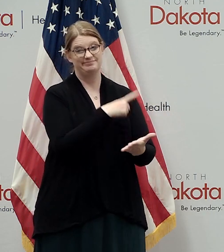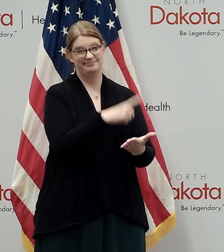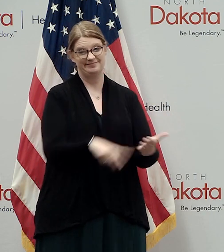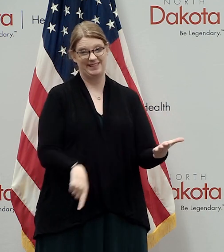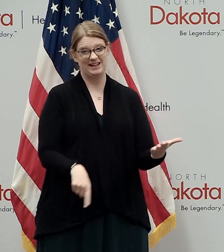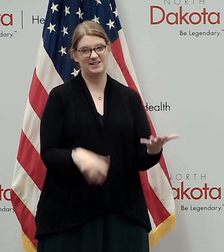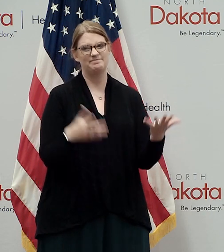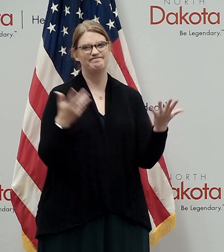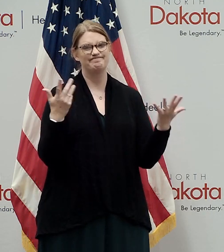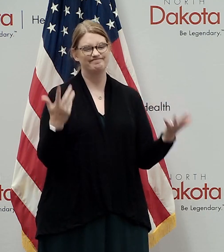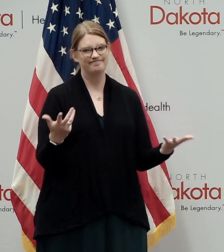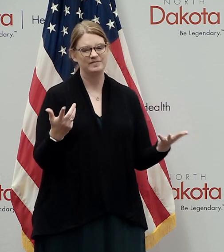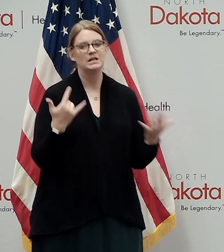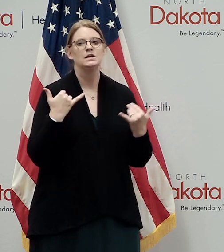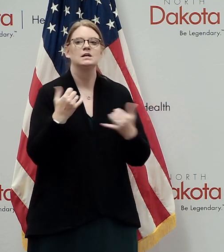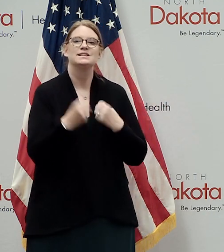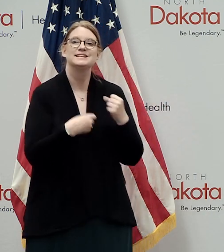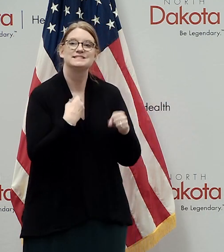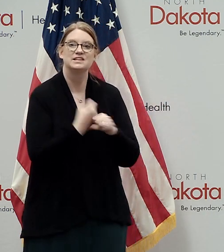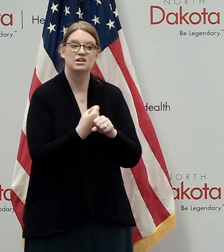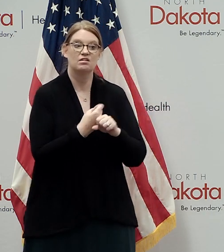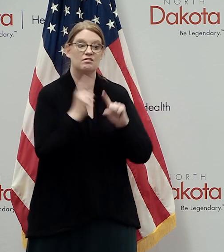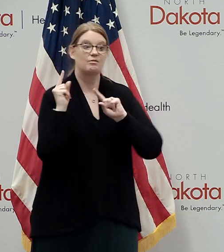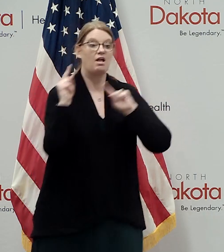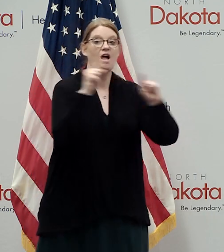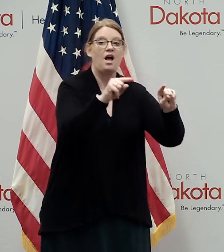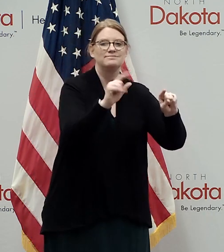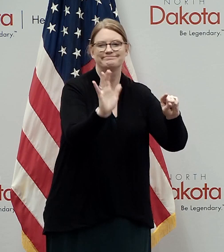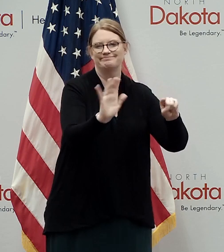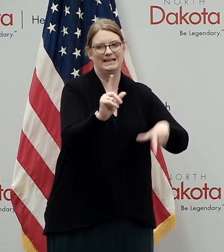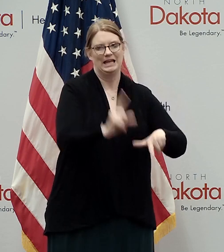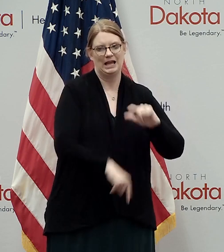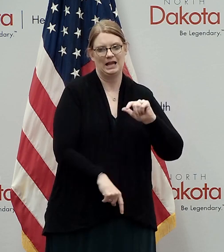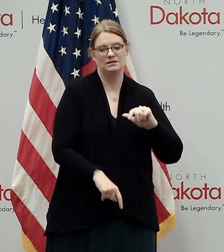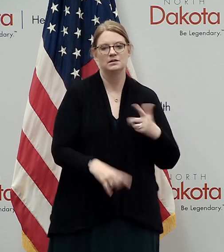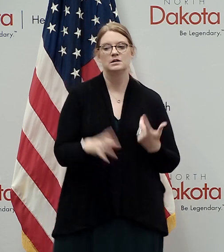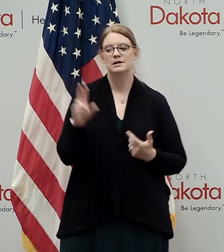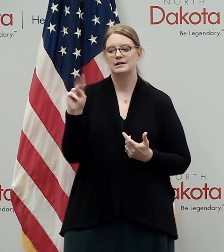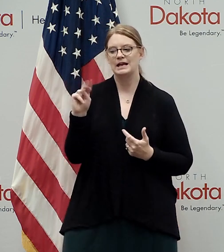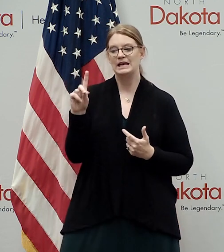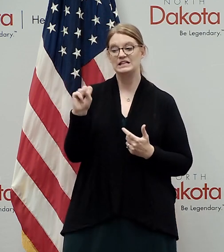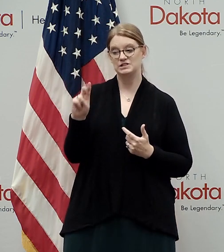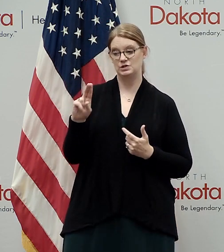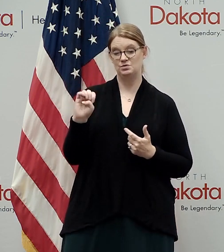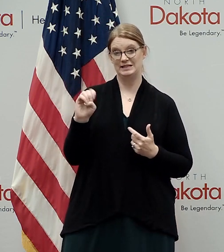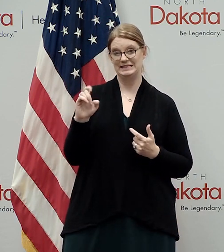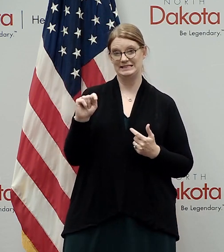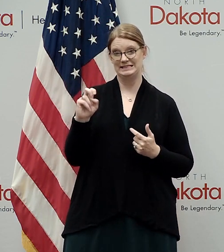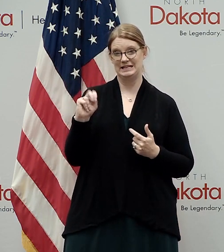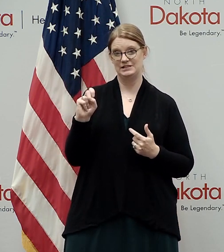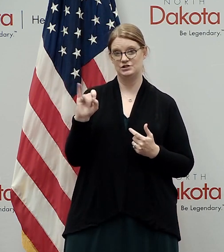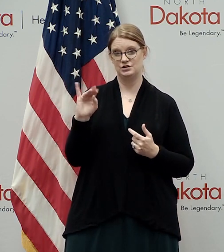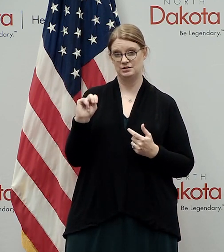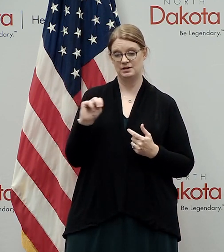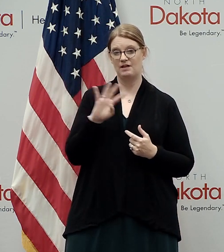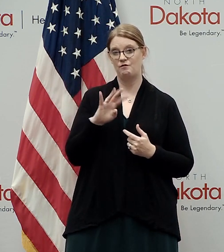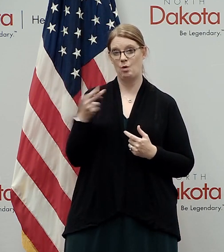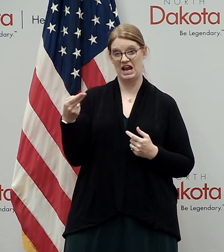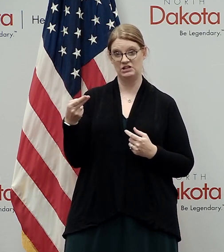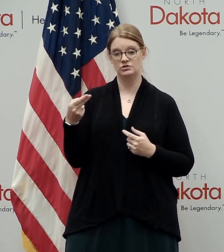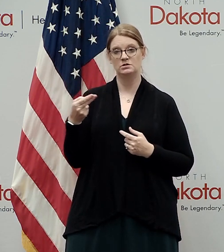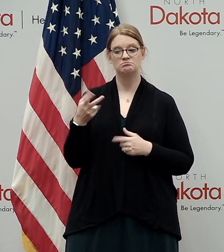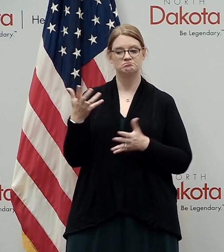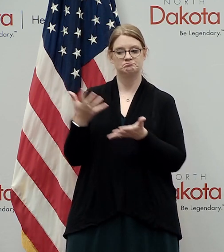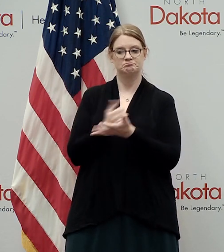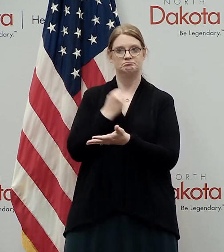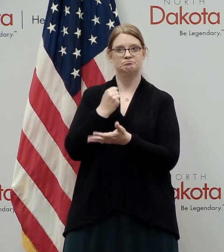canceled. This year, with in-person camps and programming presenting challenges, NDSU Extension and 4-H program leaders are taking